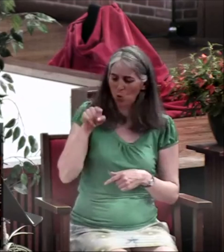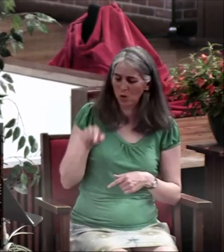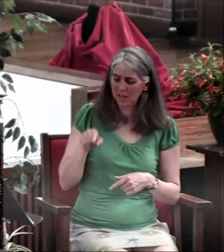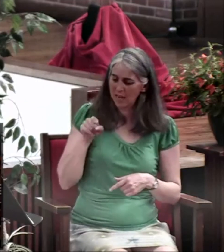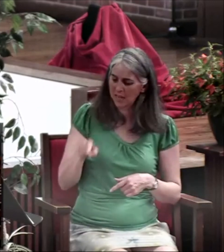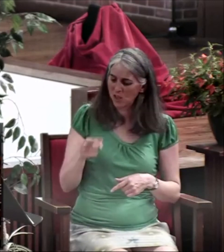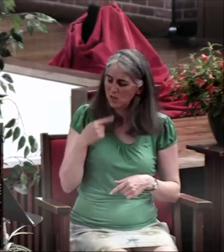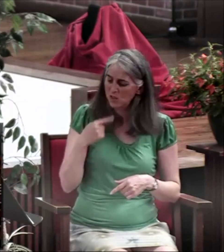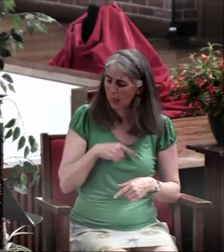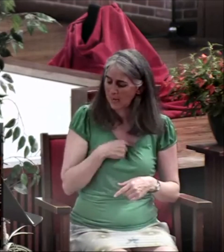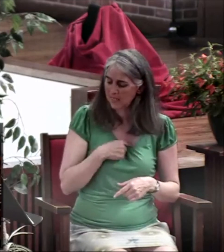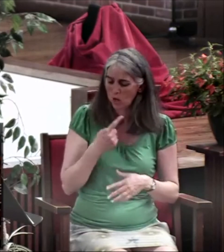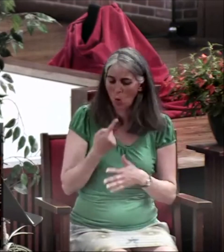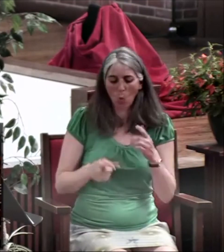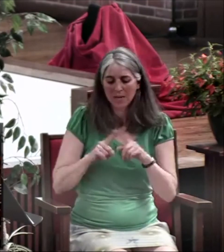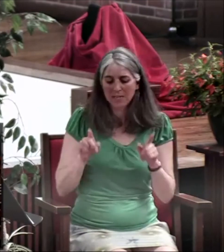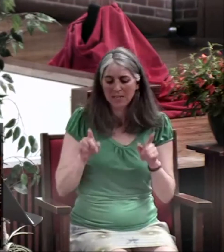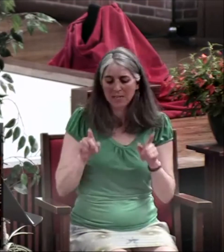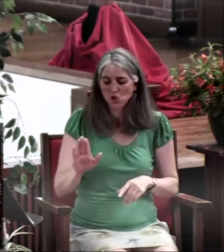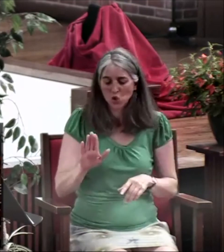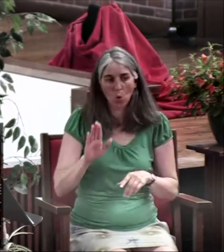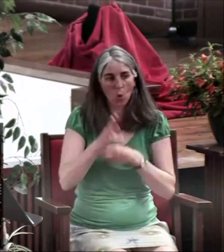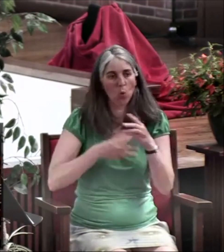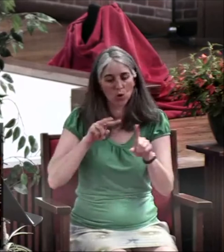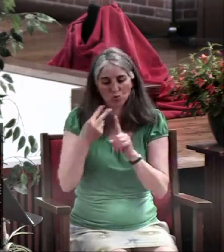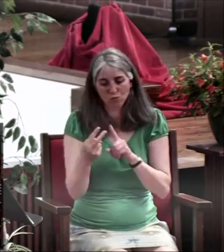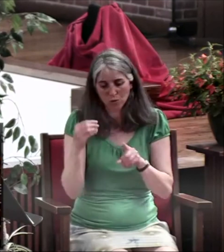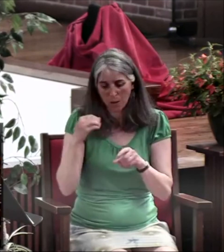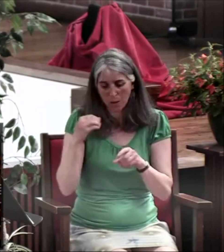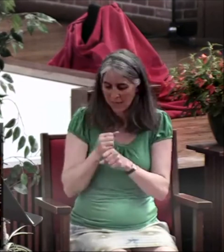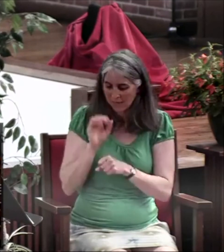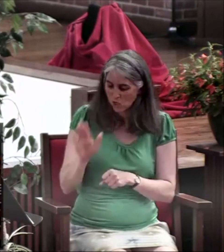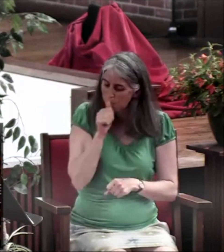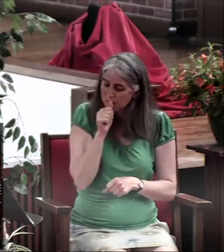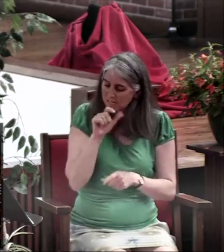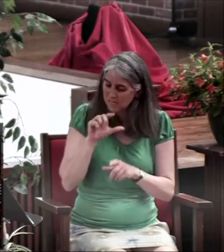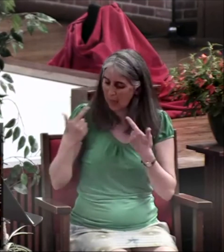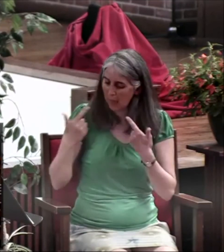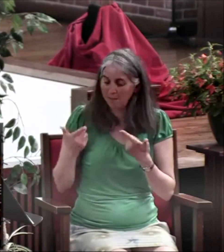you tell us what difference your worldview makes in your own personal lives?